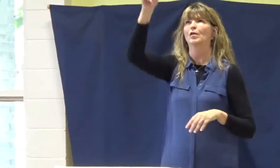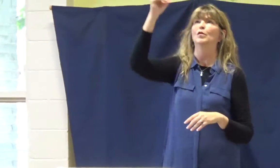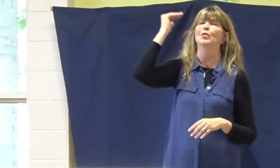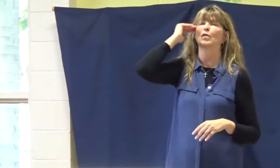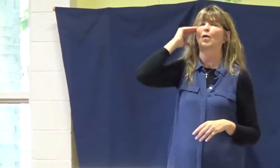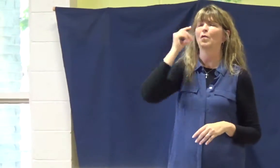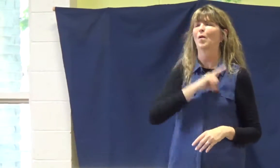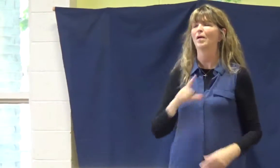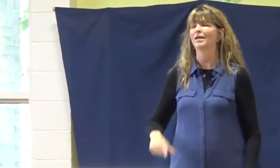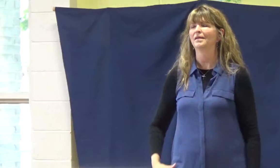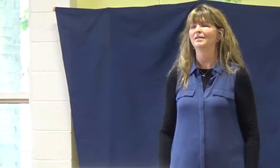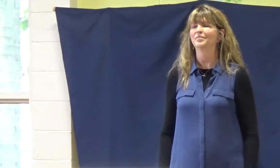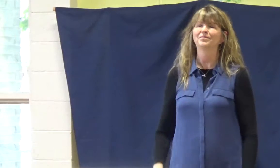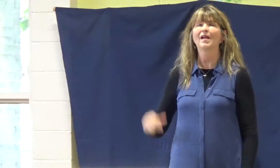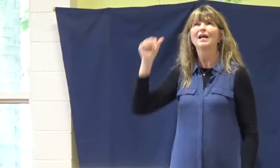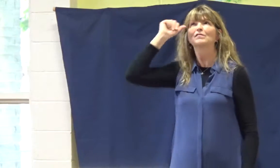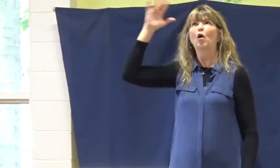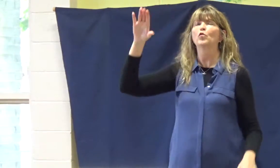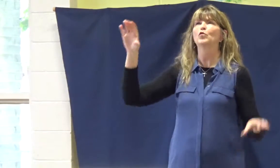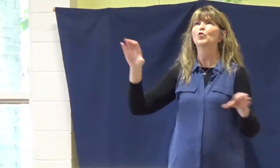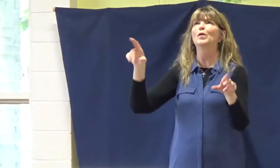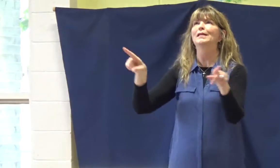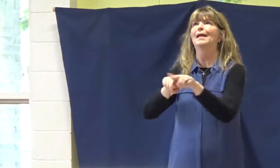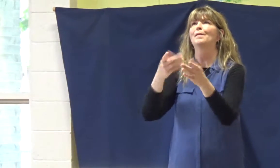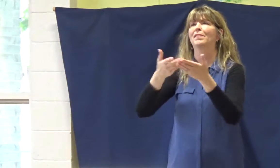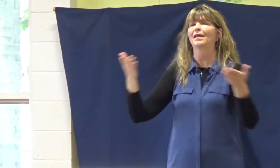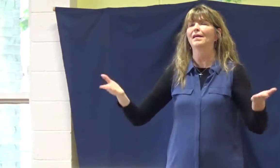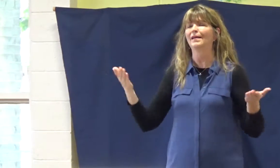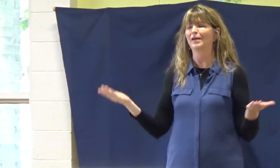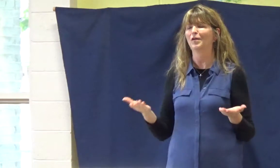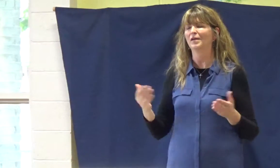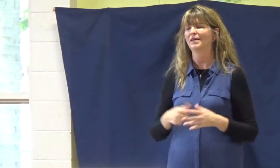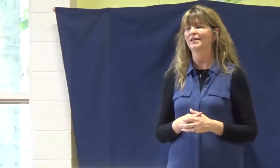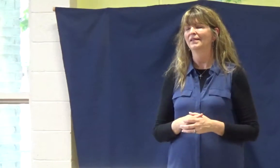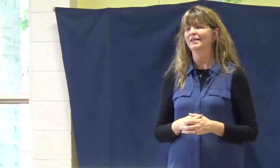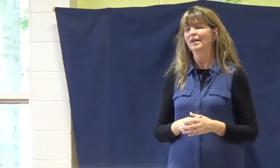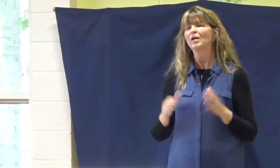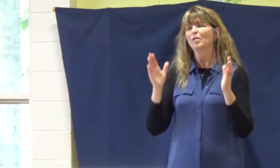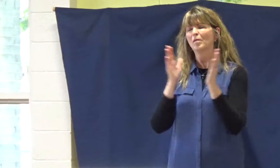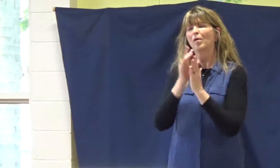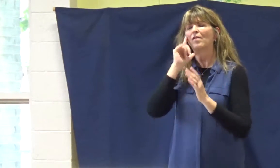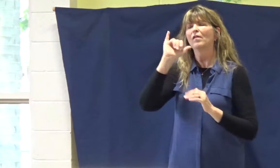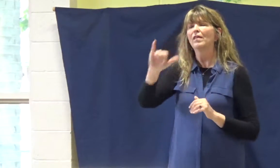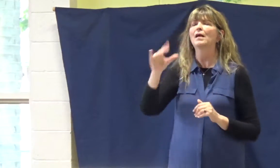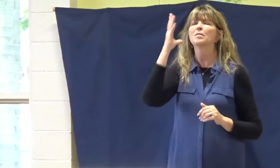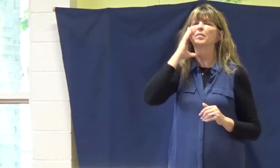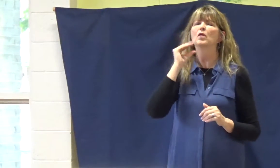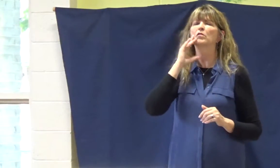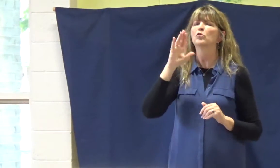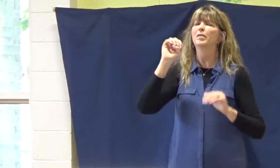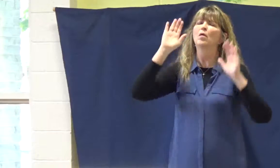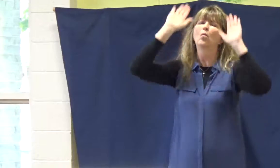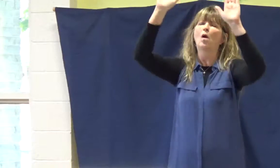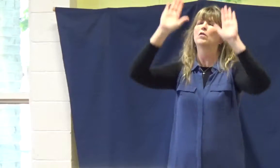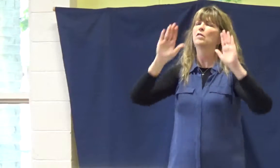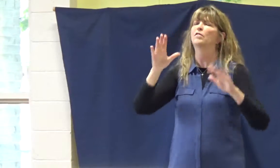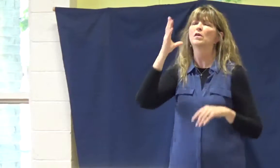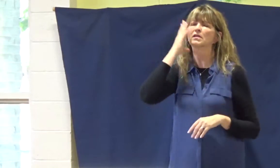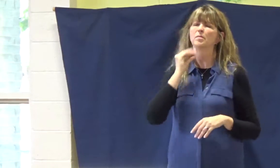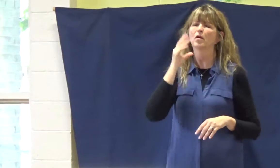teenagers it's always bound to happen, some disagreements and stuff. So we pray that you will be there. And that the experience